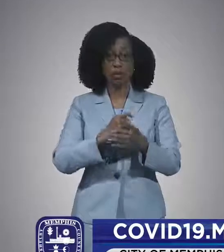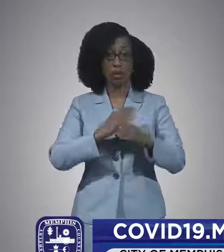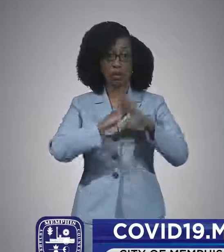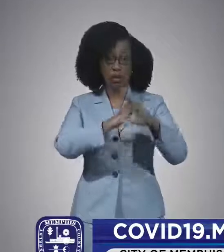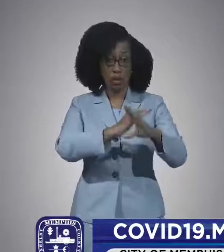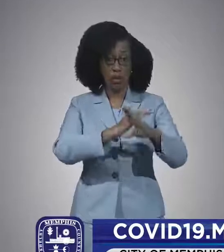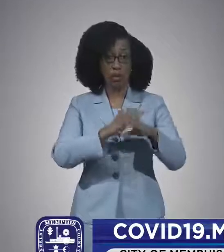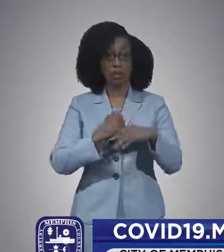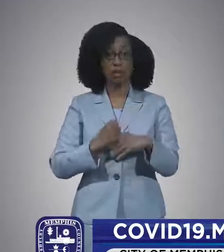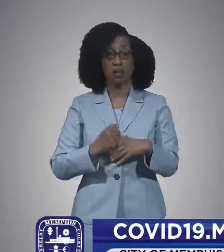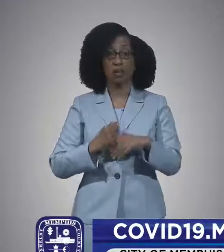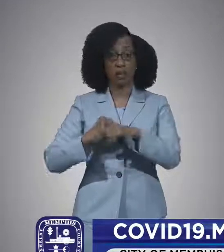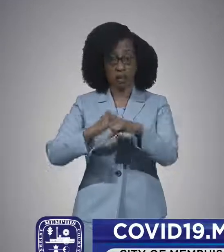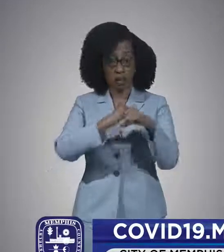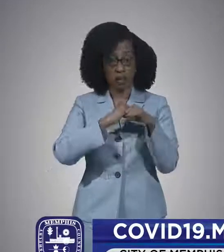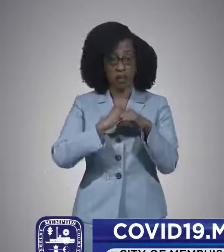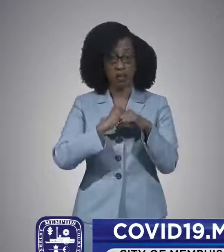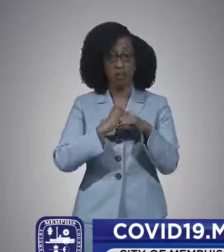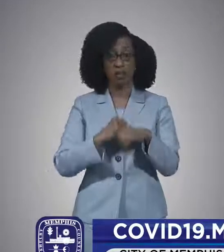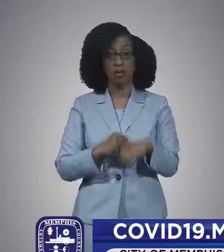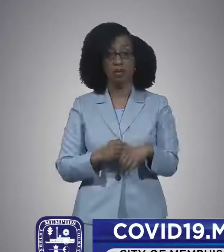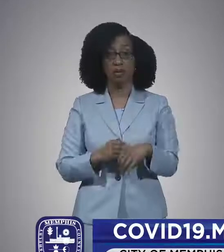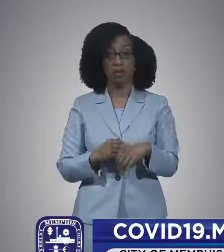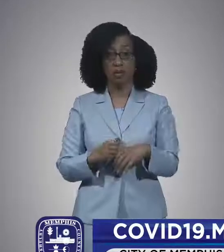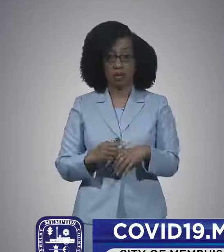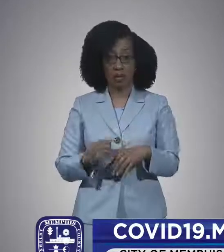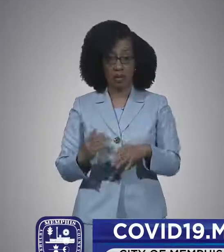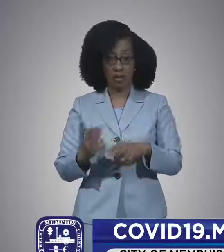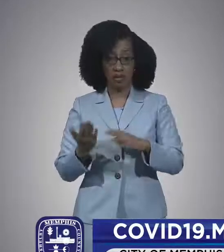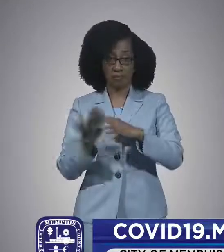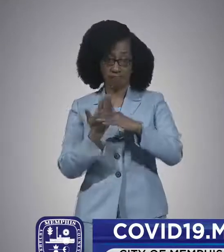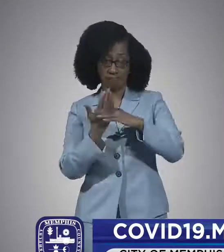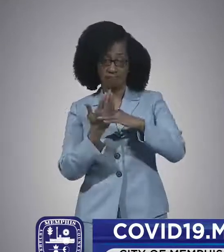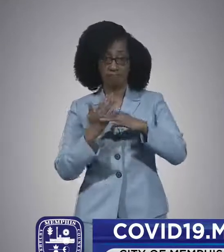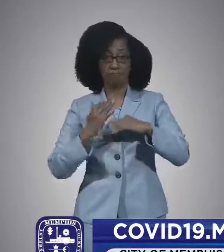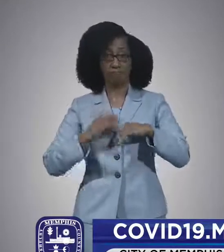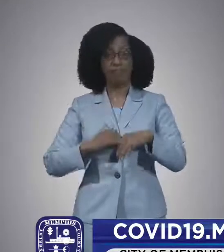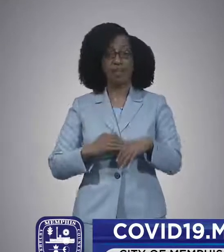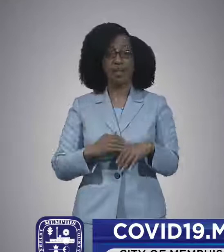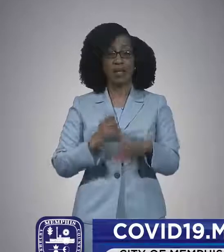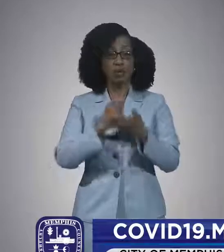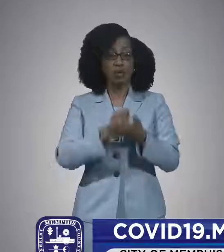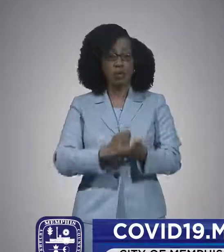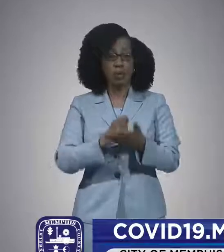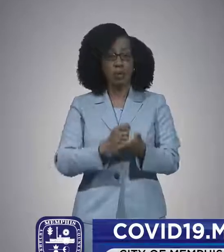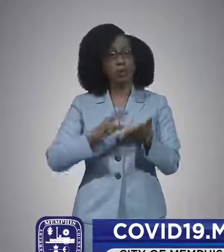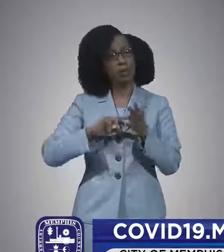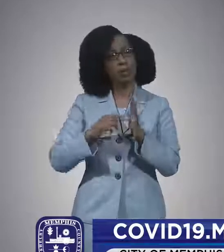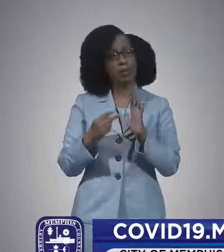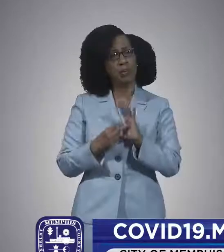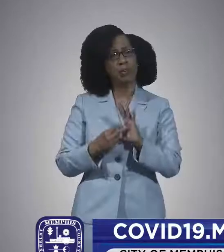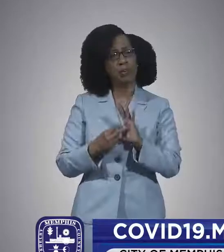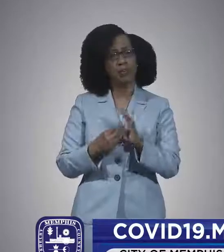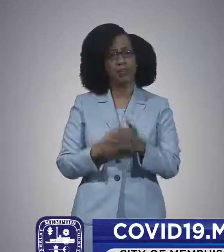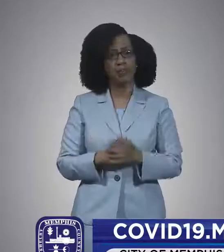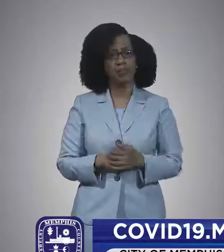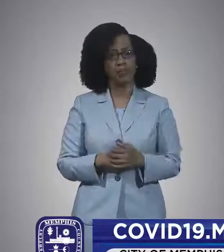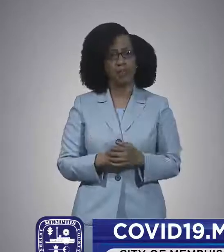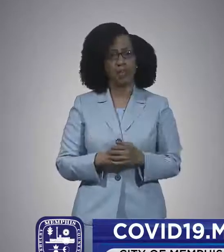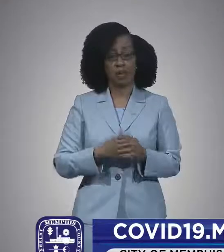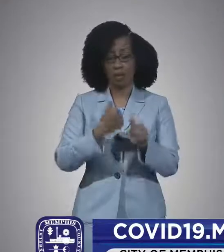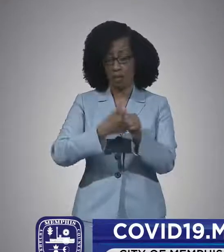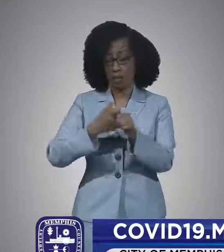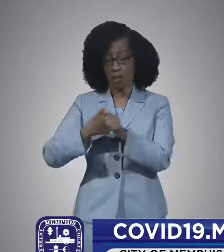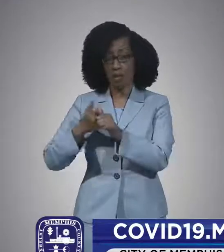prevention, protection, intervention, and then treatment. And what I mean by that is we can all